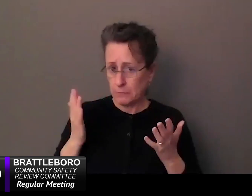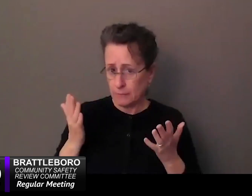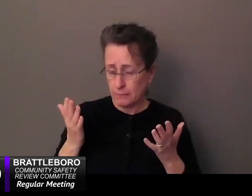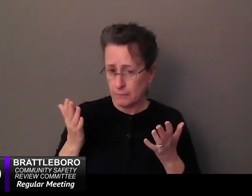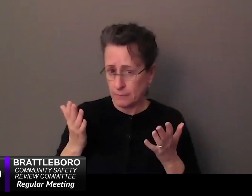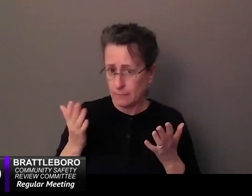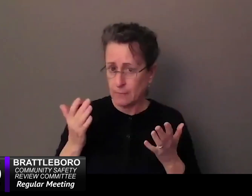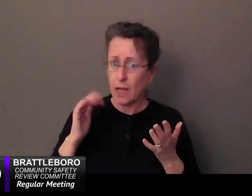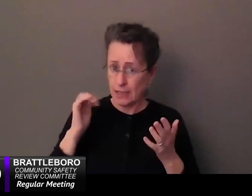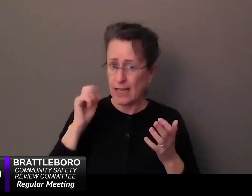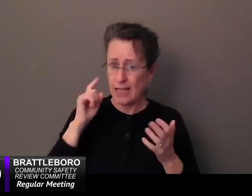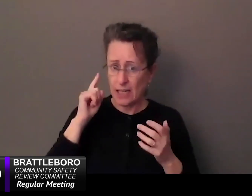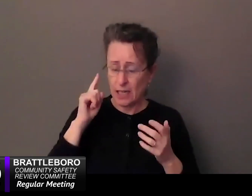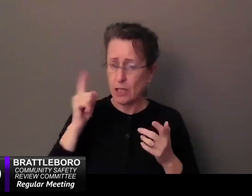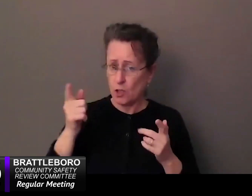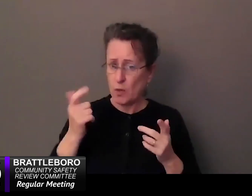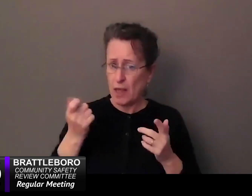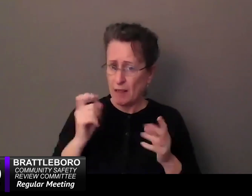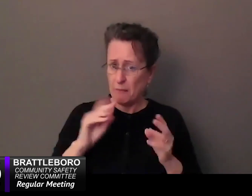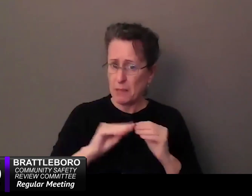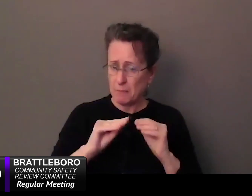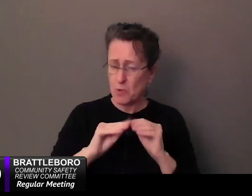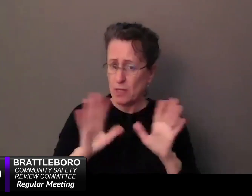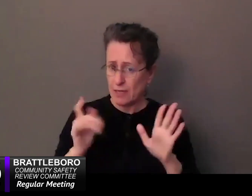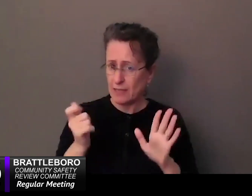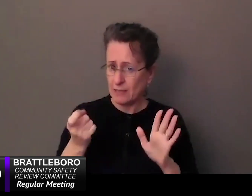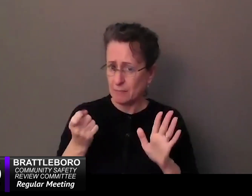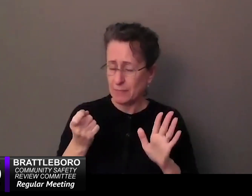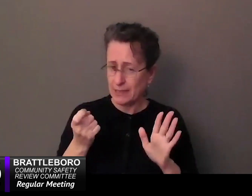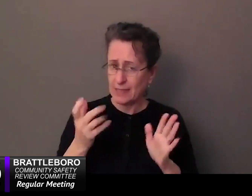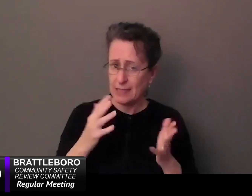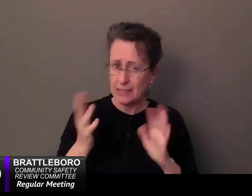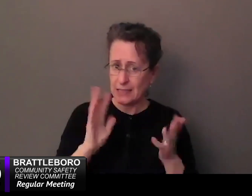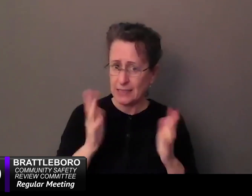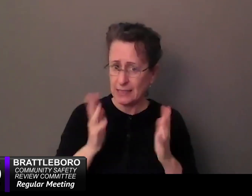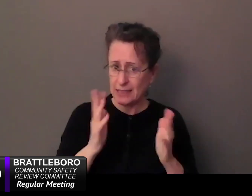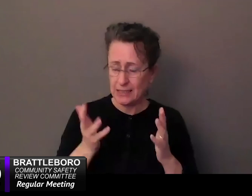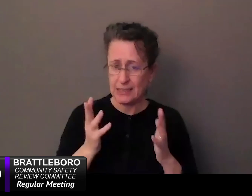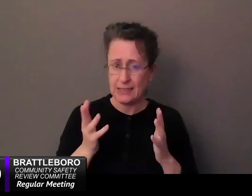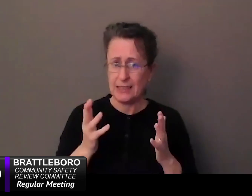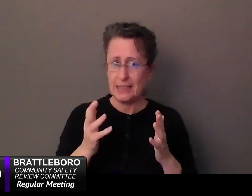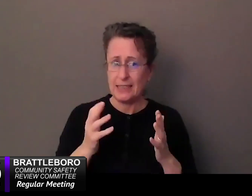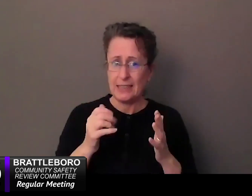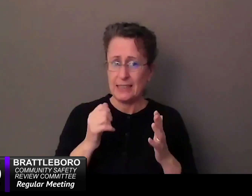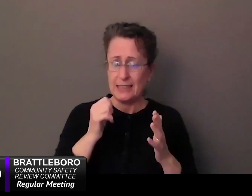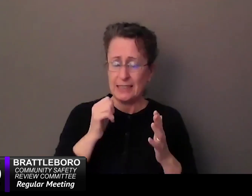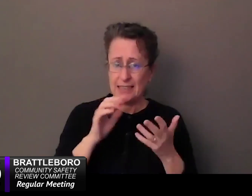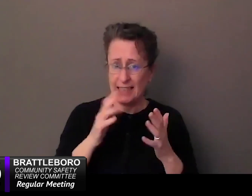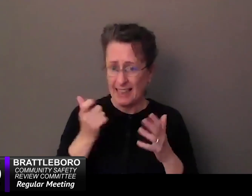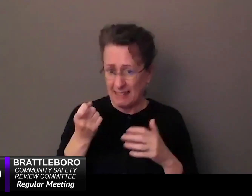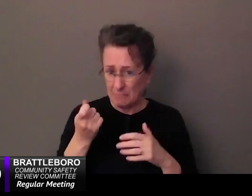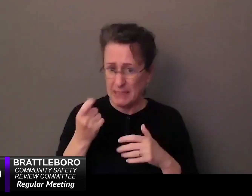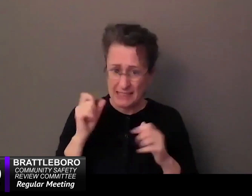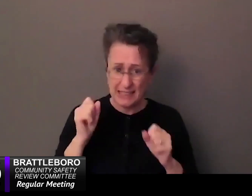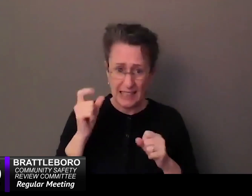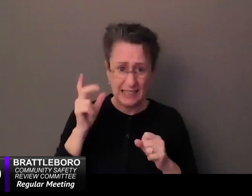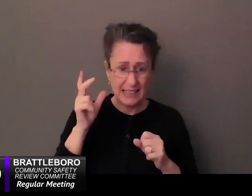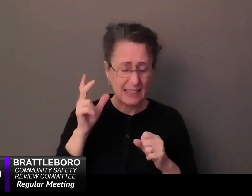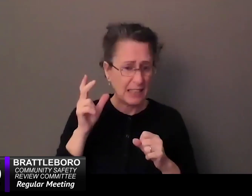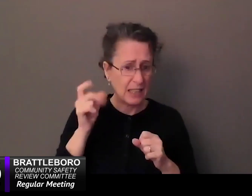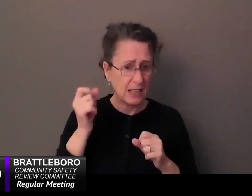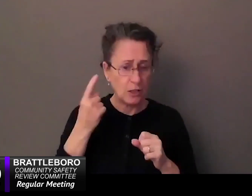a little better. It's not a binary situation. Barely. A